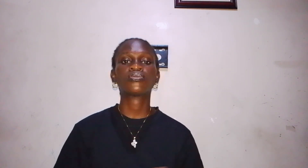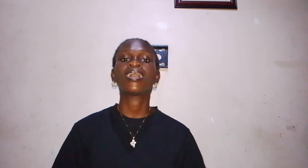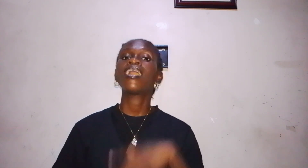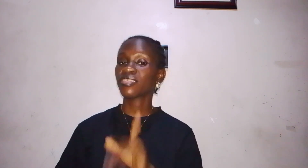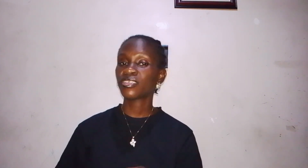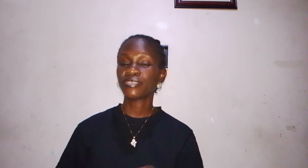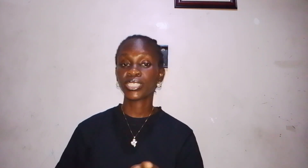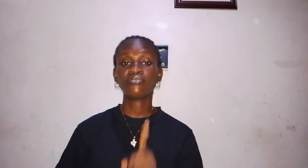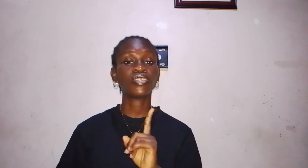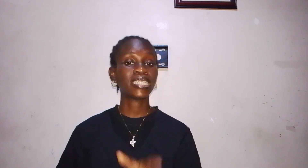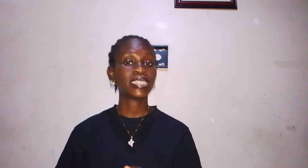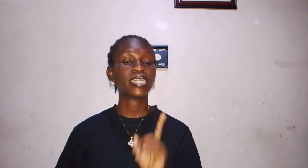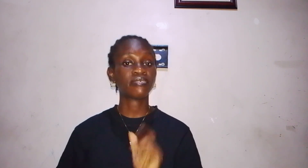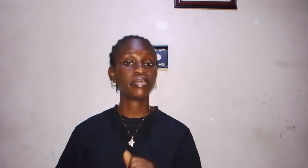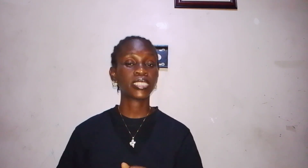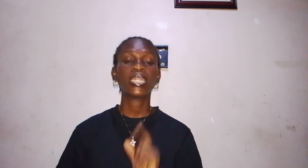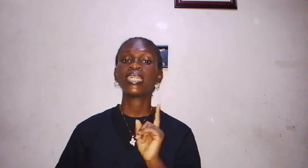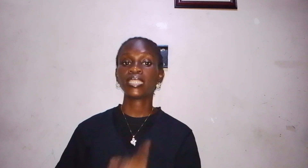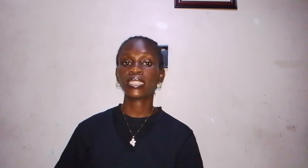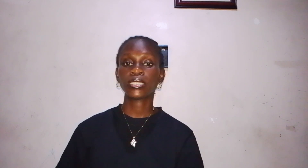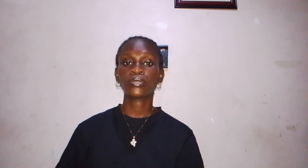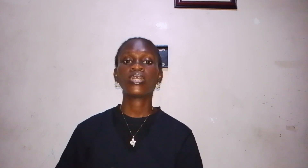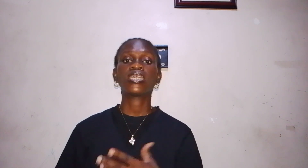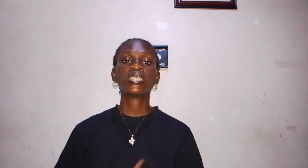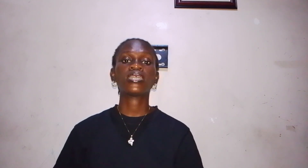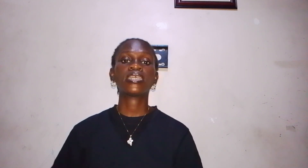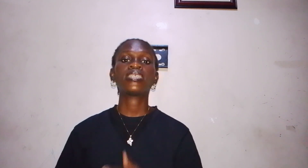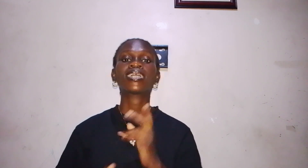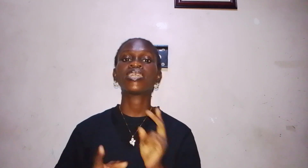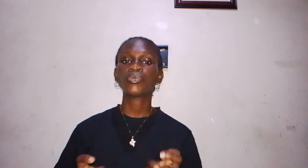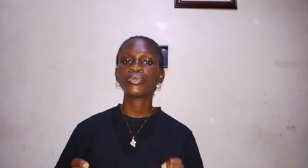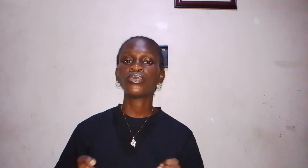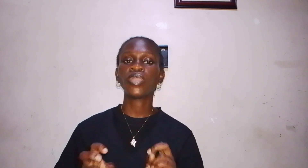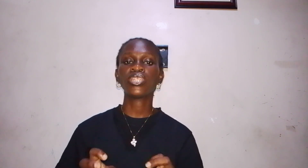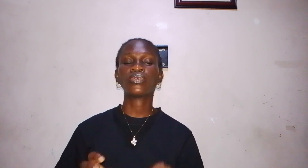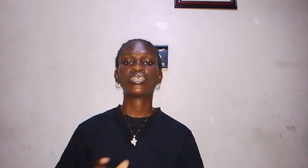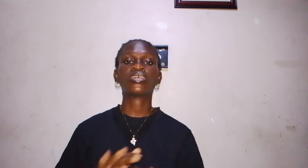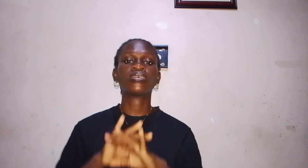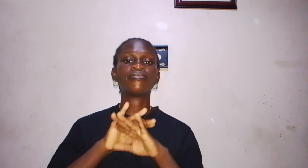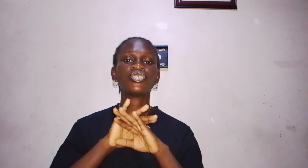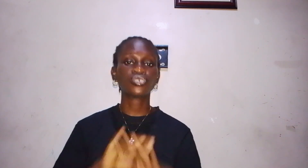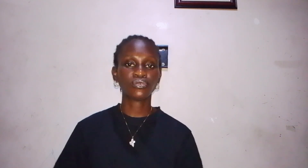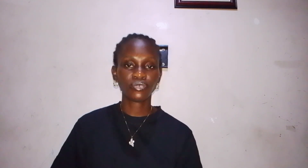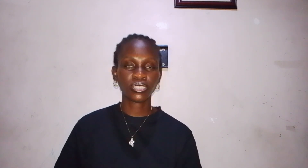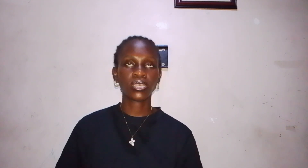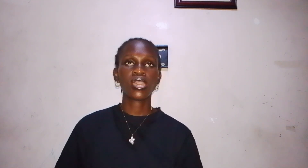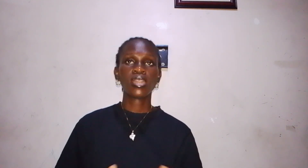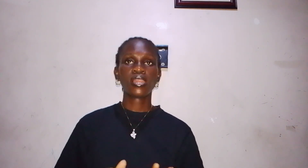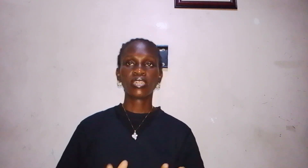out. Another reason for learning the alphabet in NSL is that it can help you when you're short of words. Like